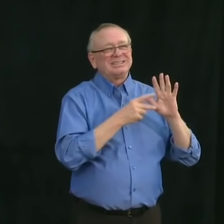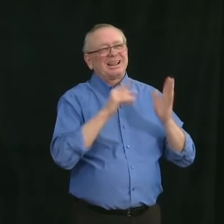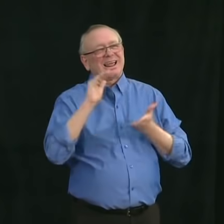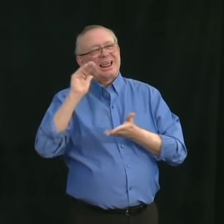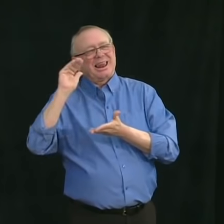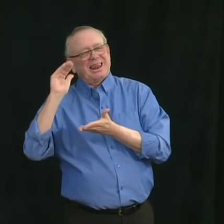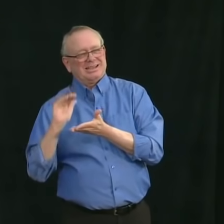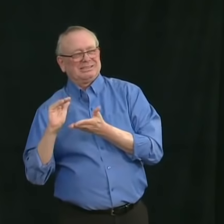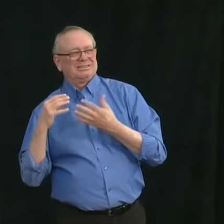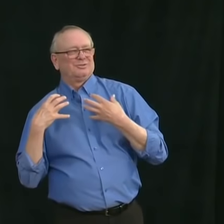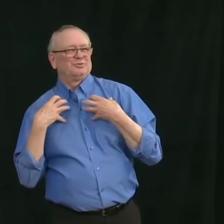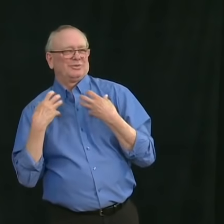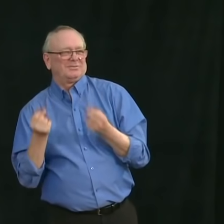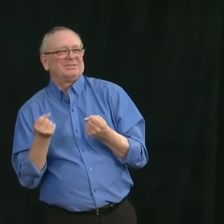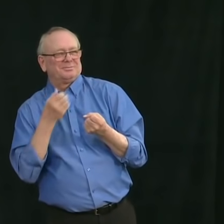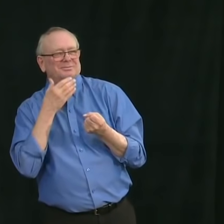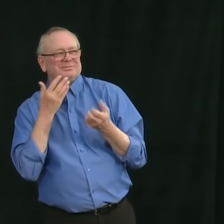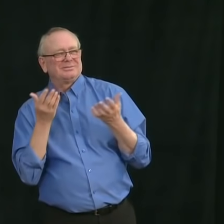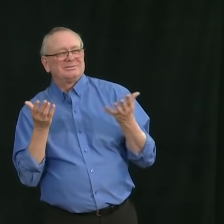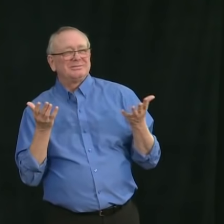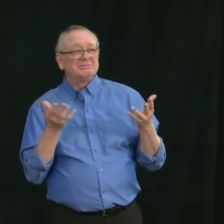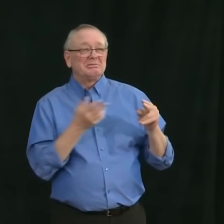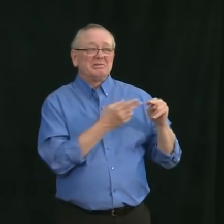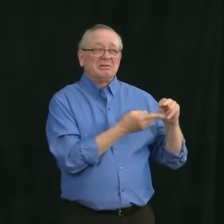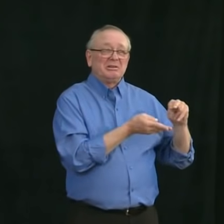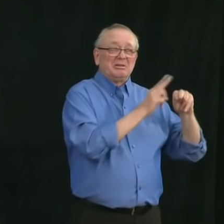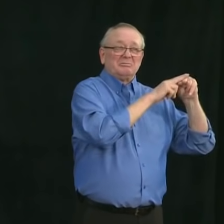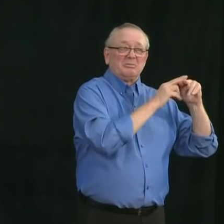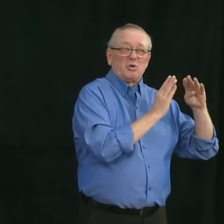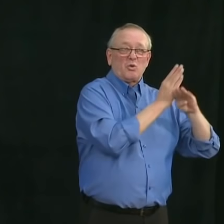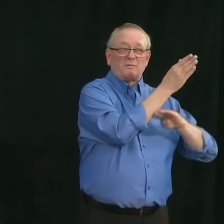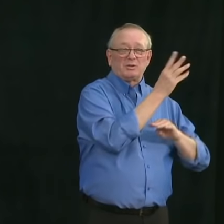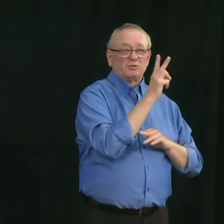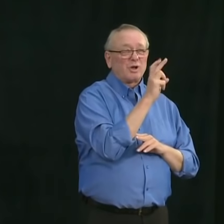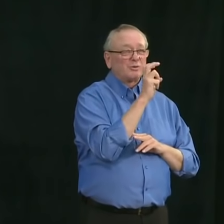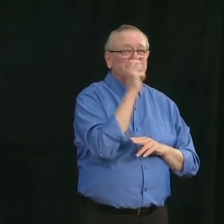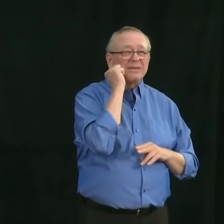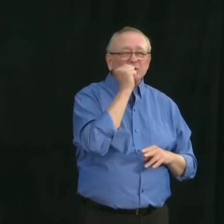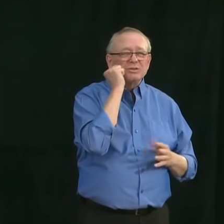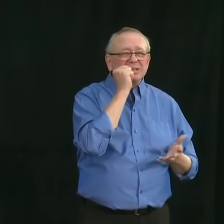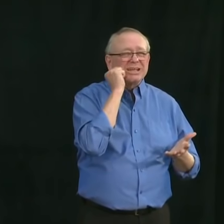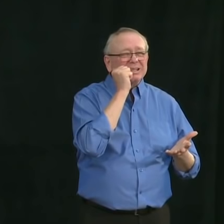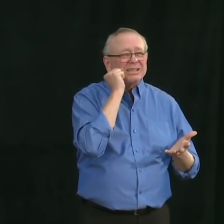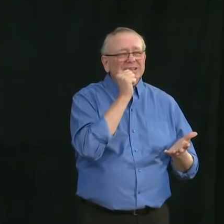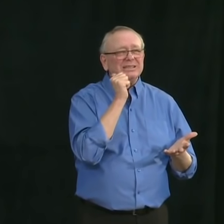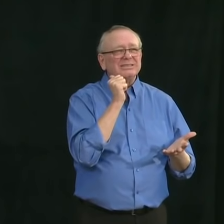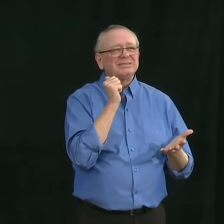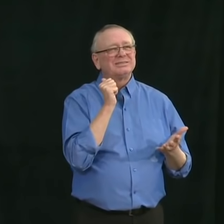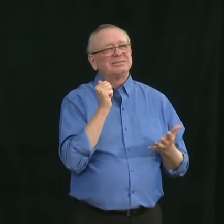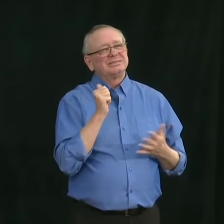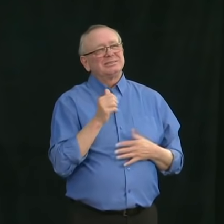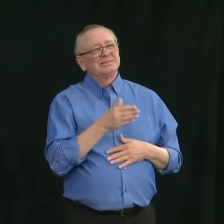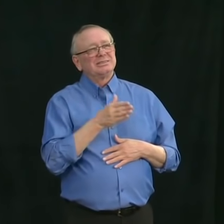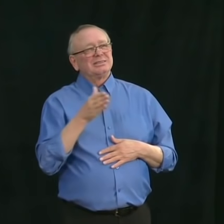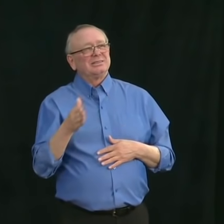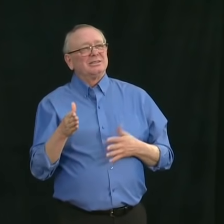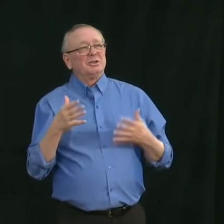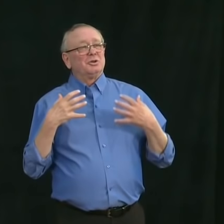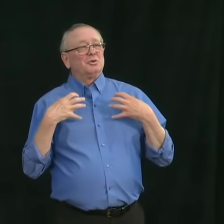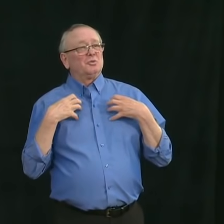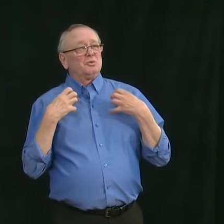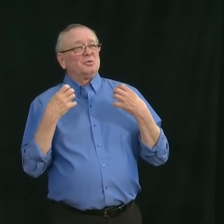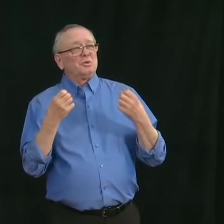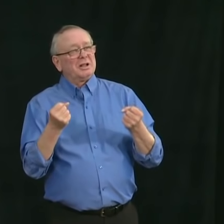And because of the way that our recovered cases, we're looking at those who are 10 days after the onset of their